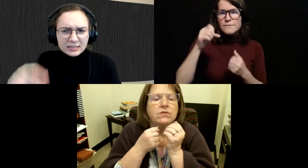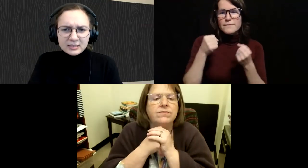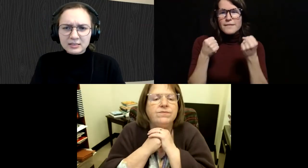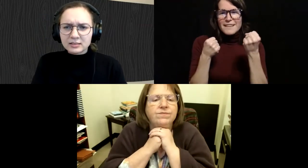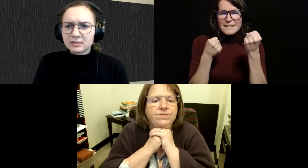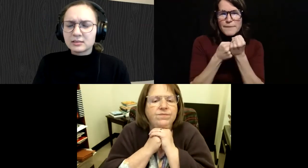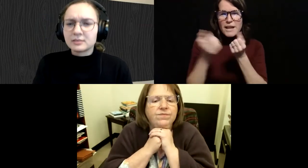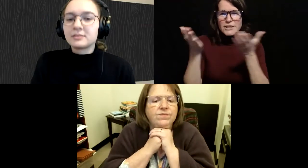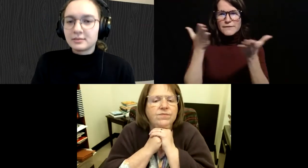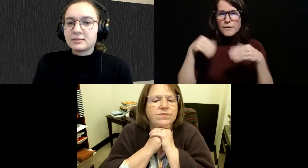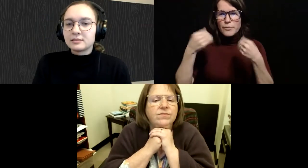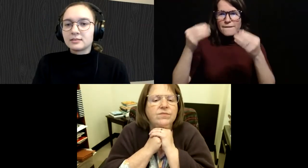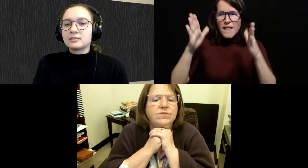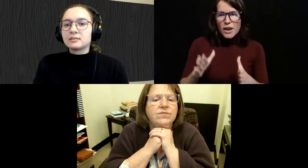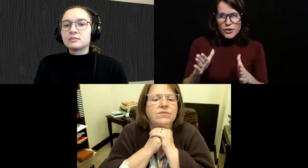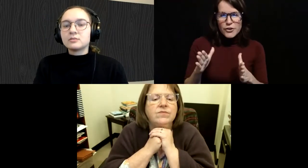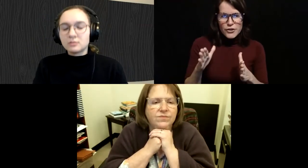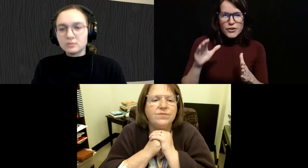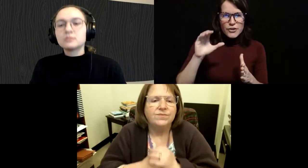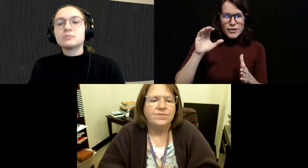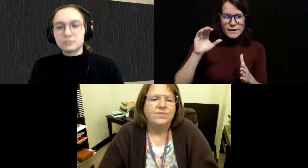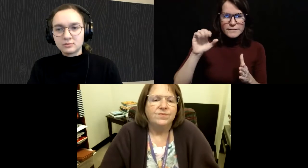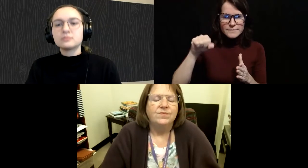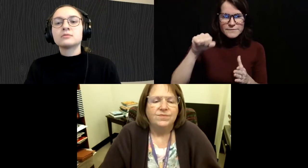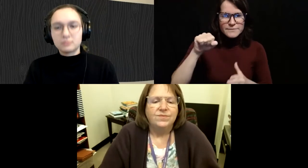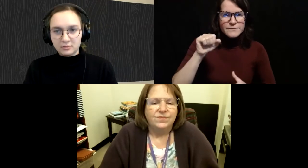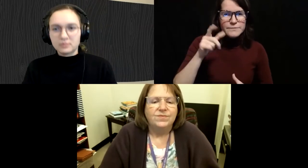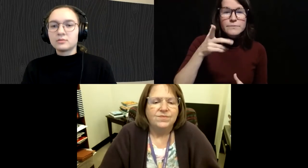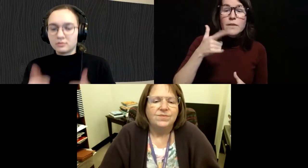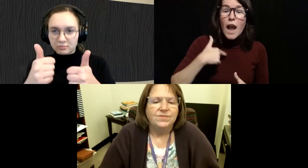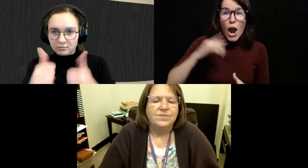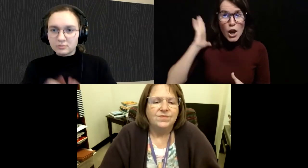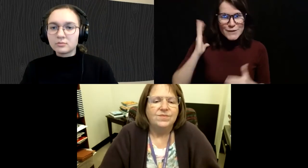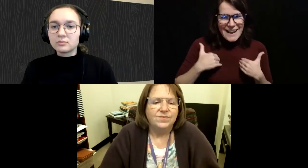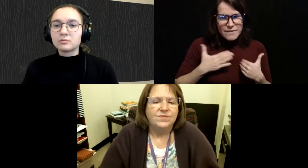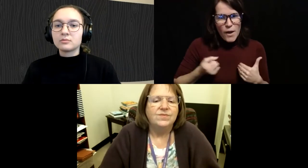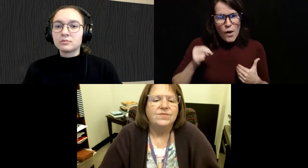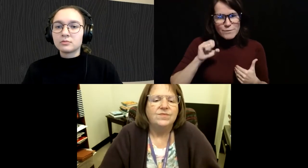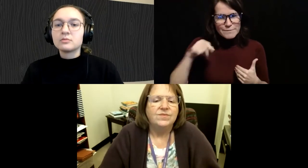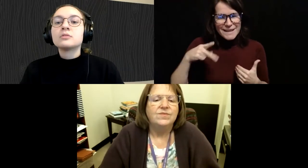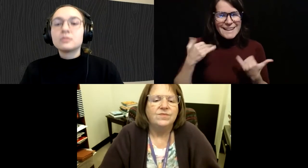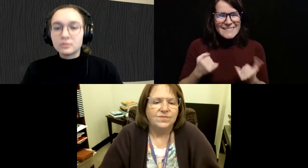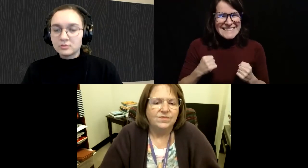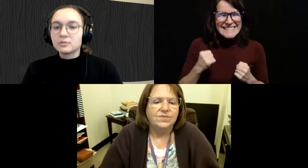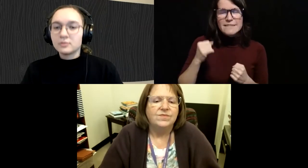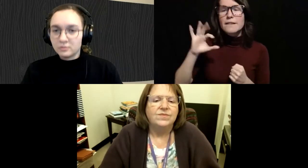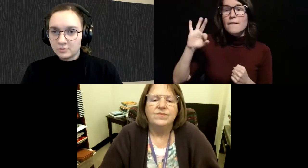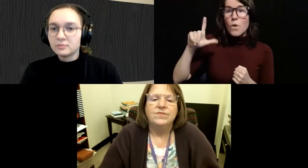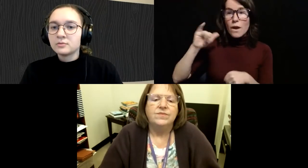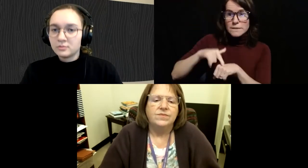What do you mean by SSP? Yes, it's a support service provider. I used to have my own